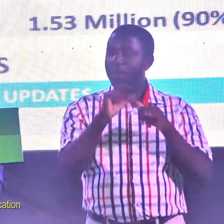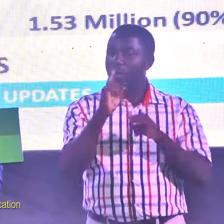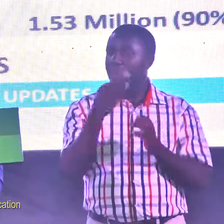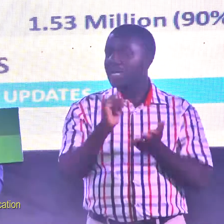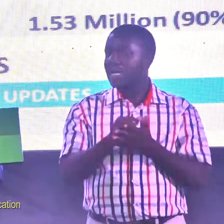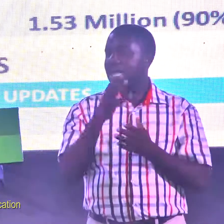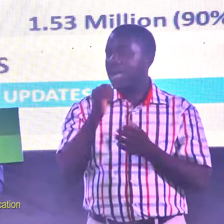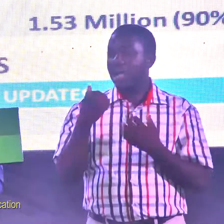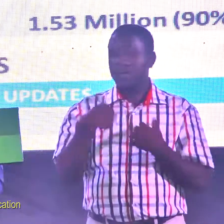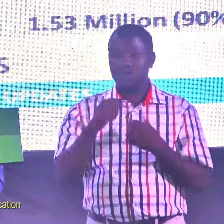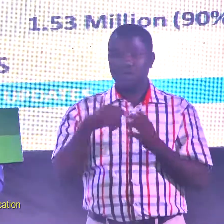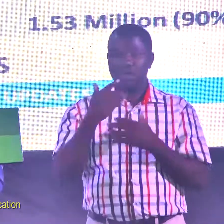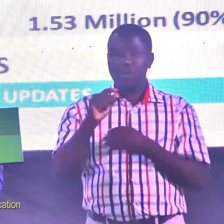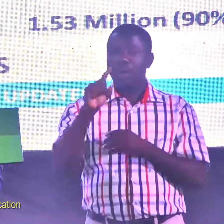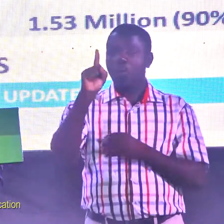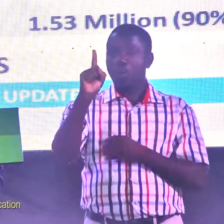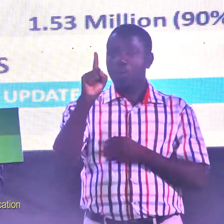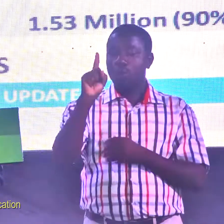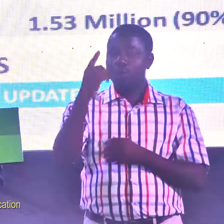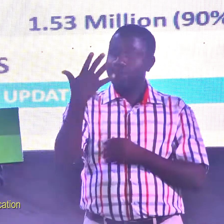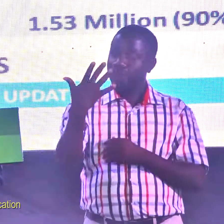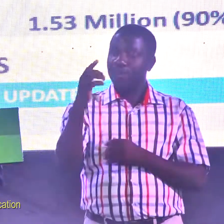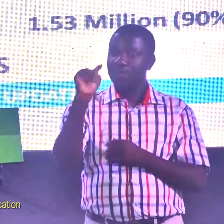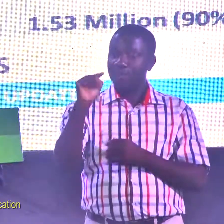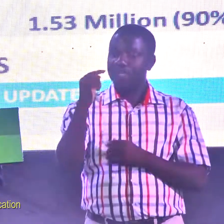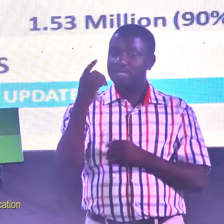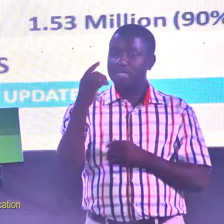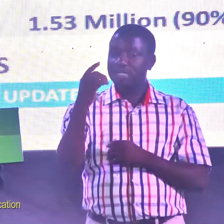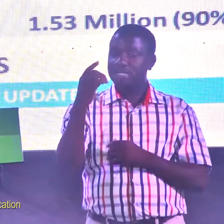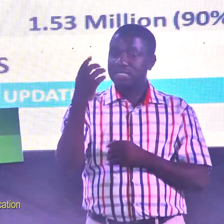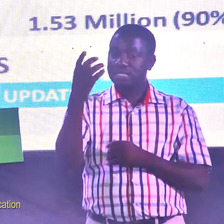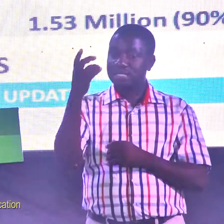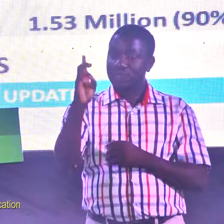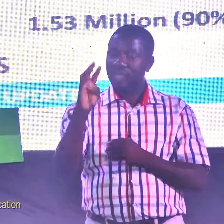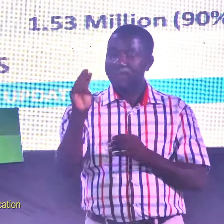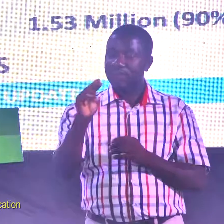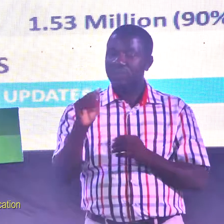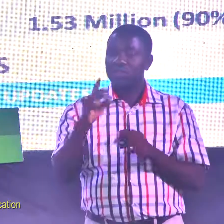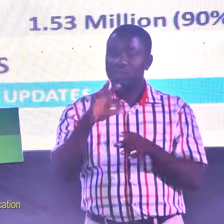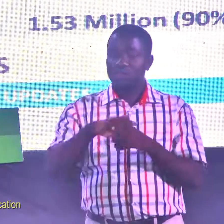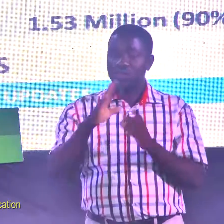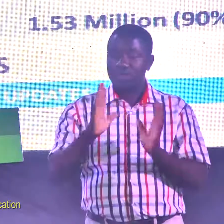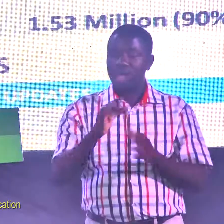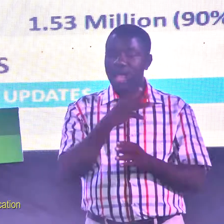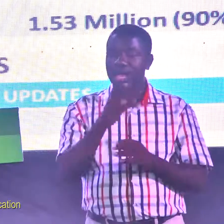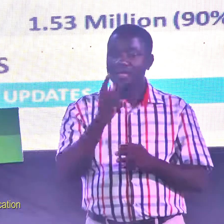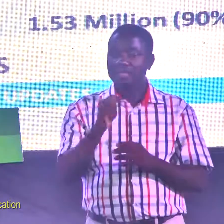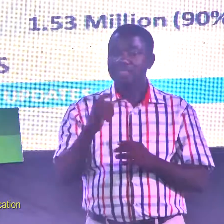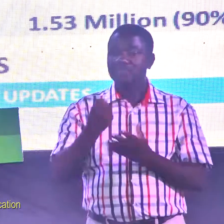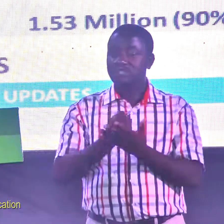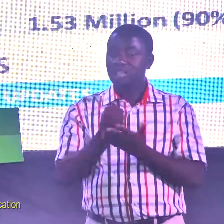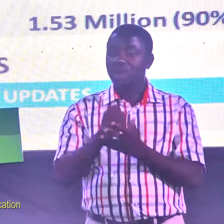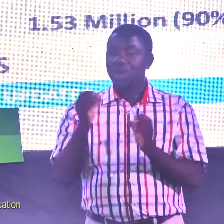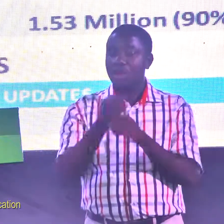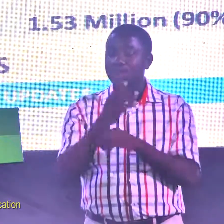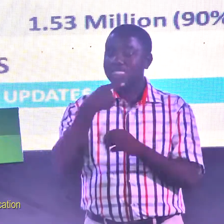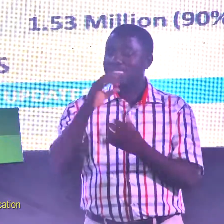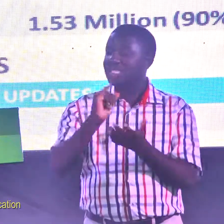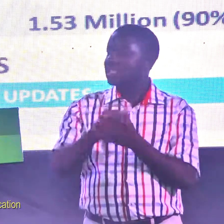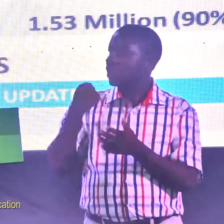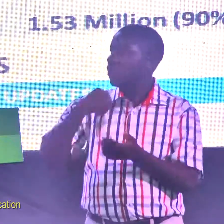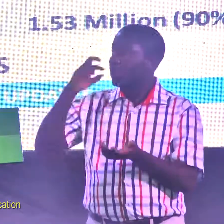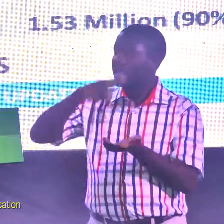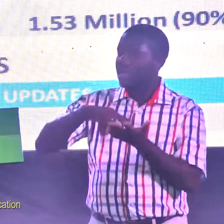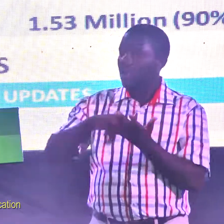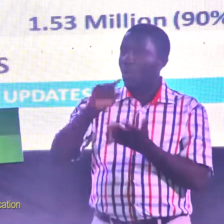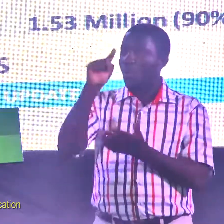about 5.17 million voters. The Central Statistical Office projected that would register